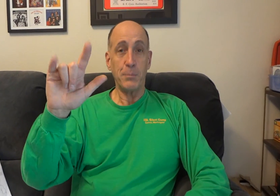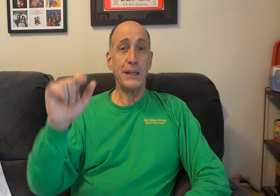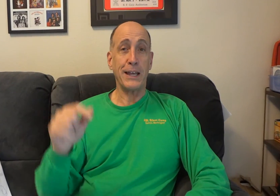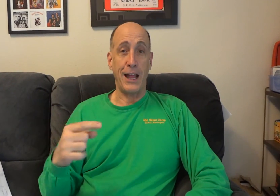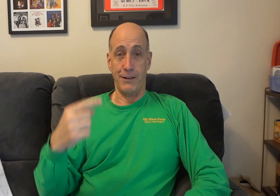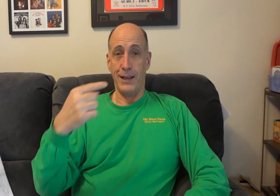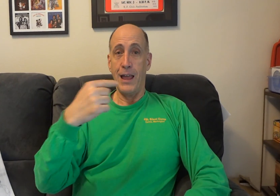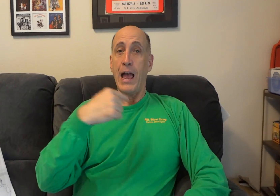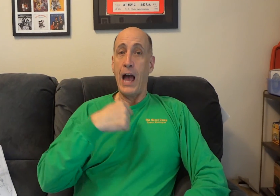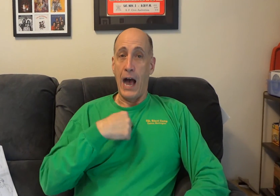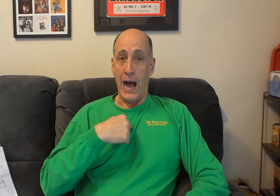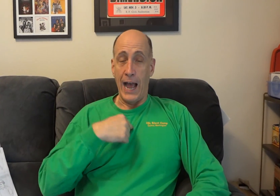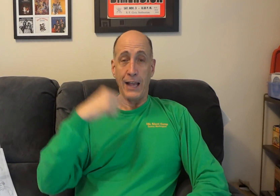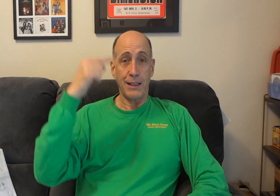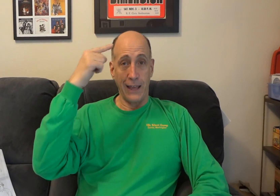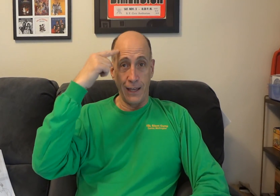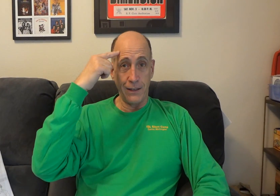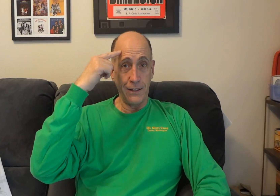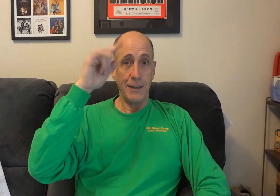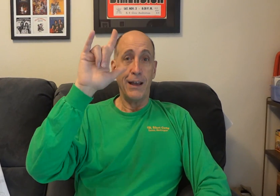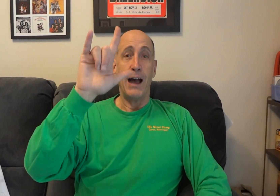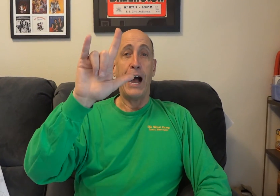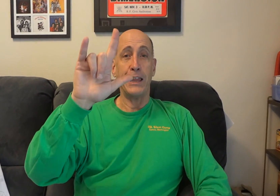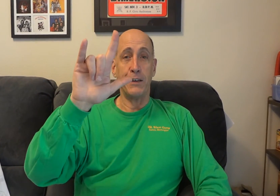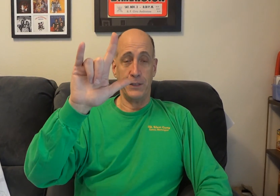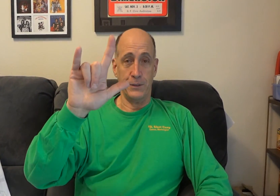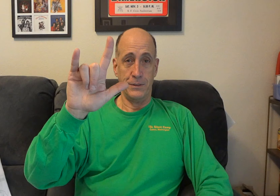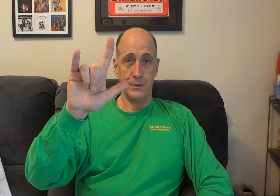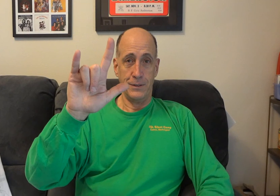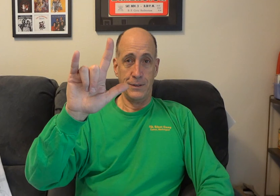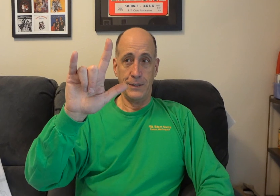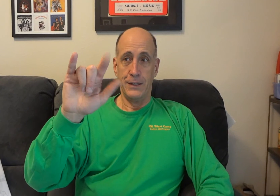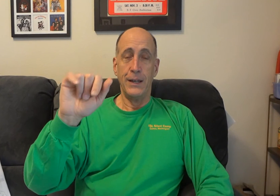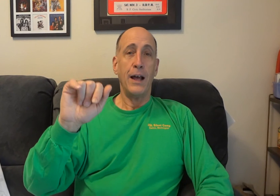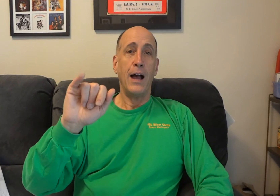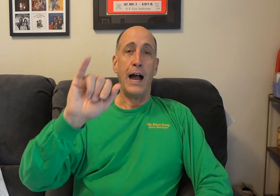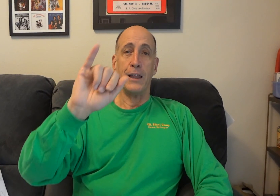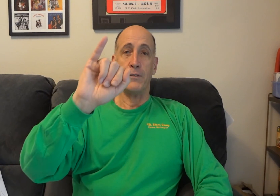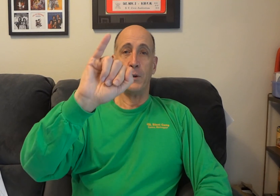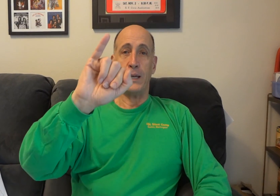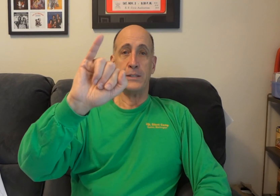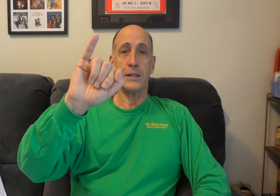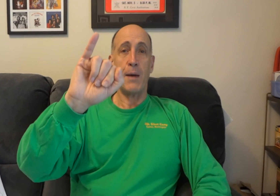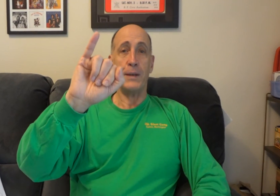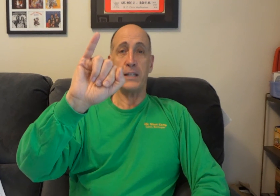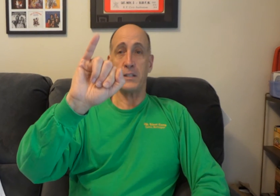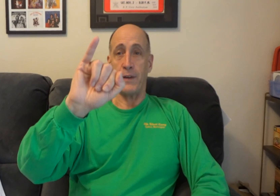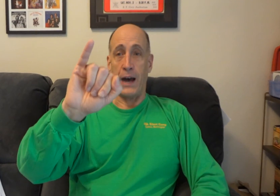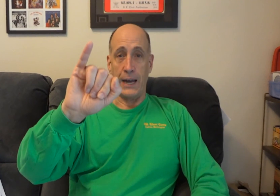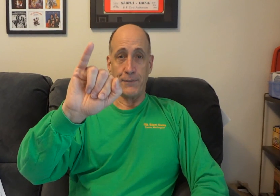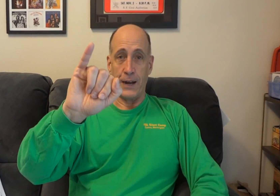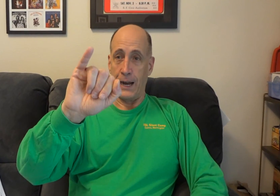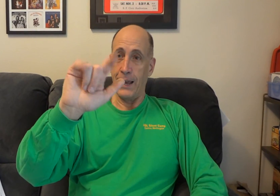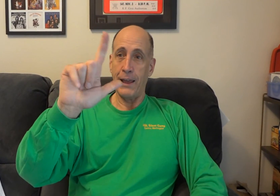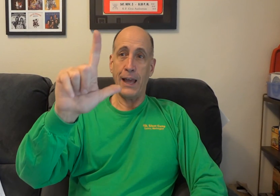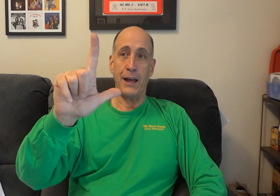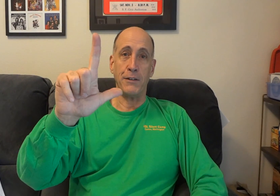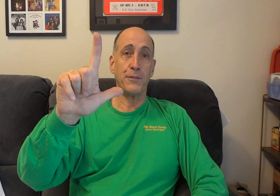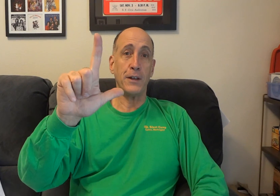Peanut gallery. I think I love you. I love you is a combination of I for I, L for